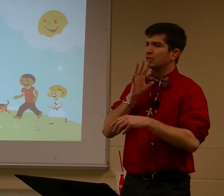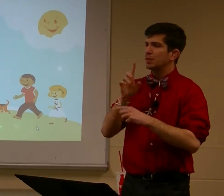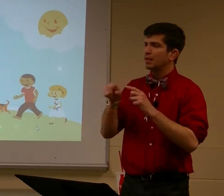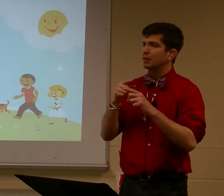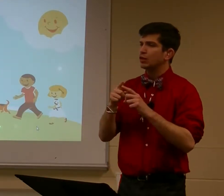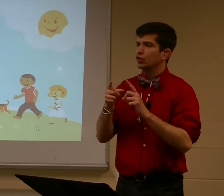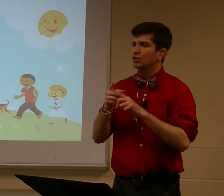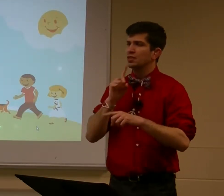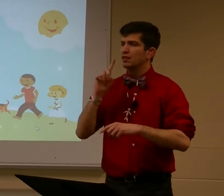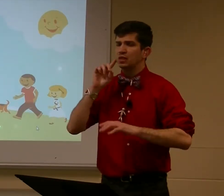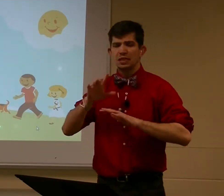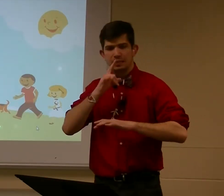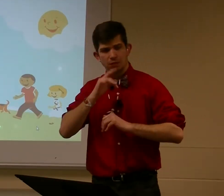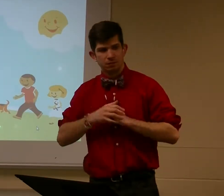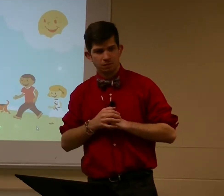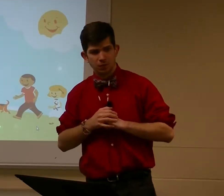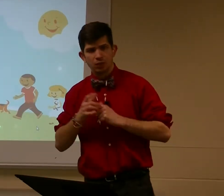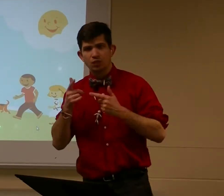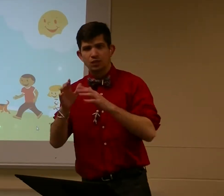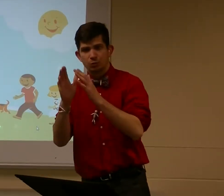speak to deaf kids. Let's pray.